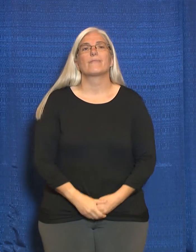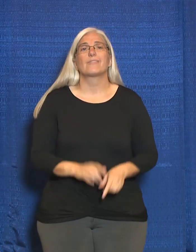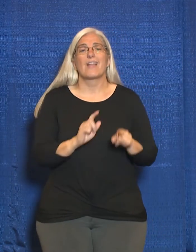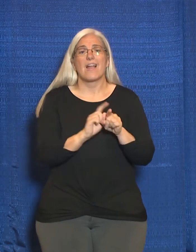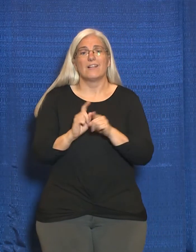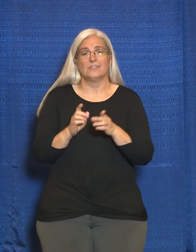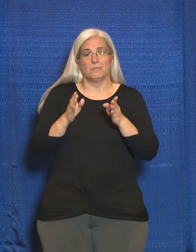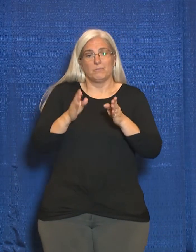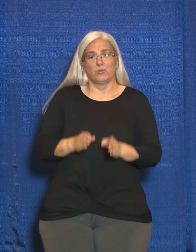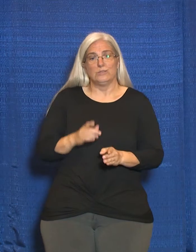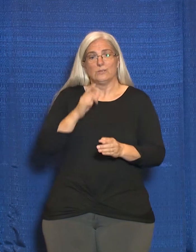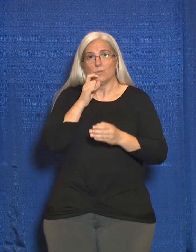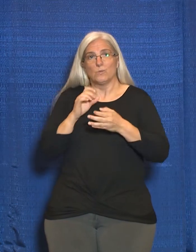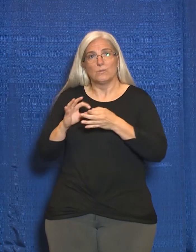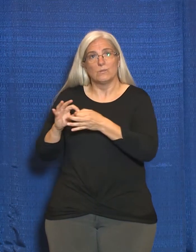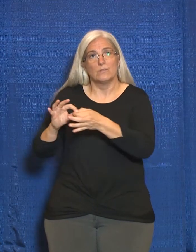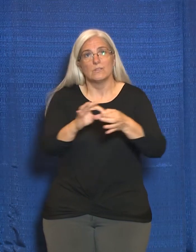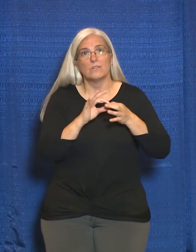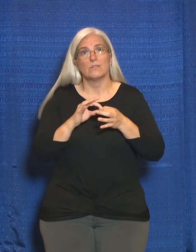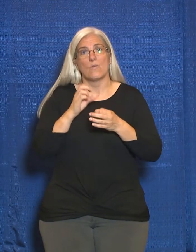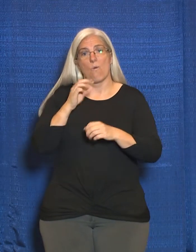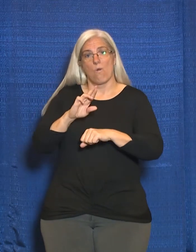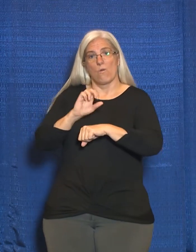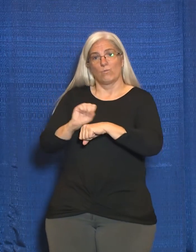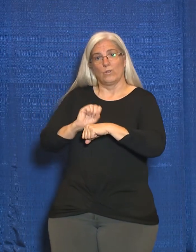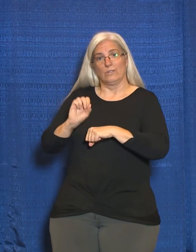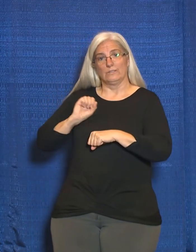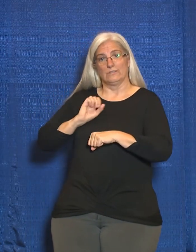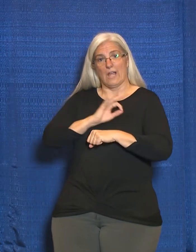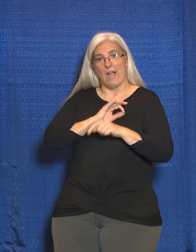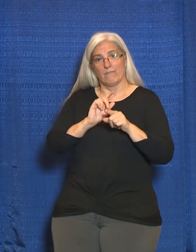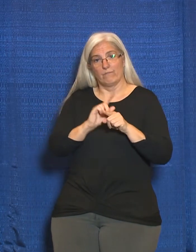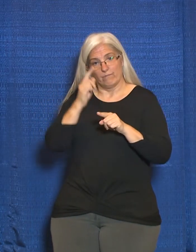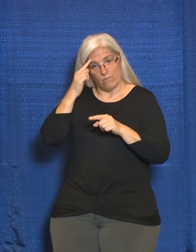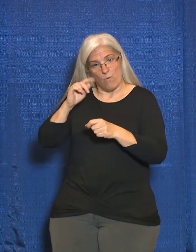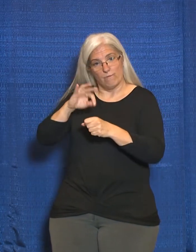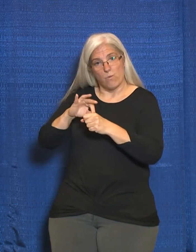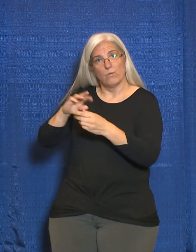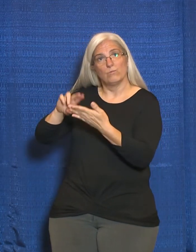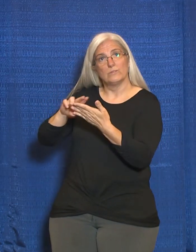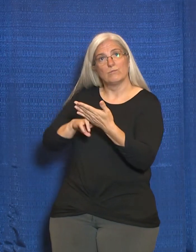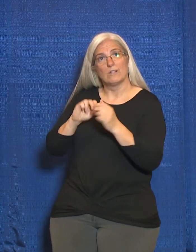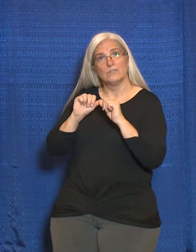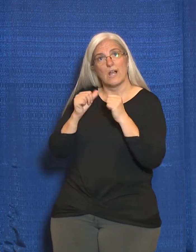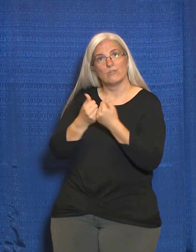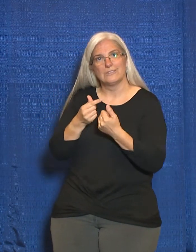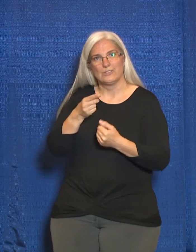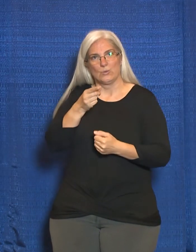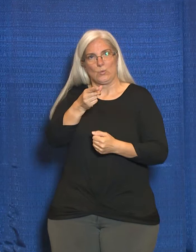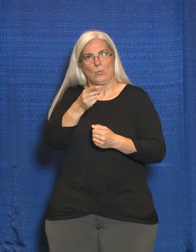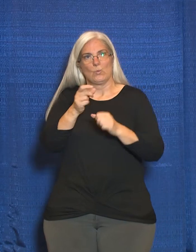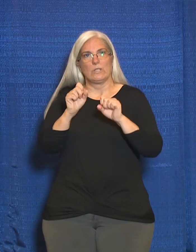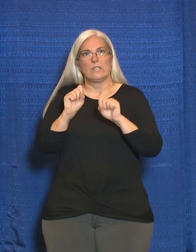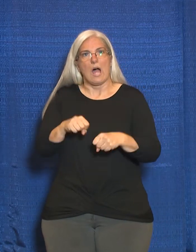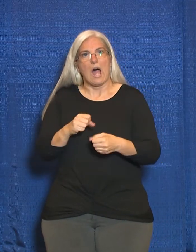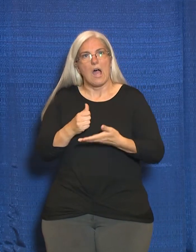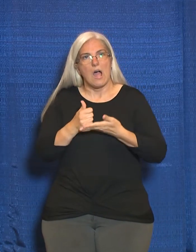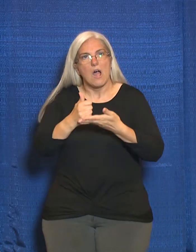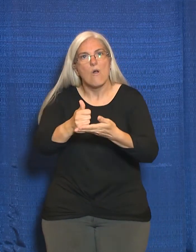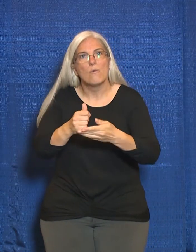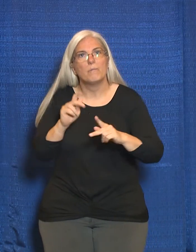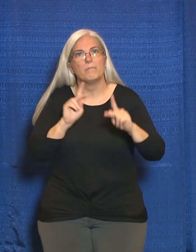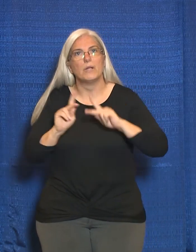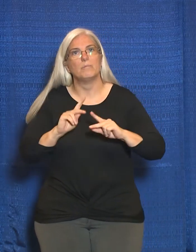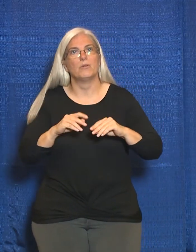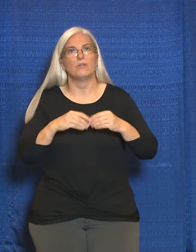As VRA coordinators or staff, you can play an important role in registering voters who did not know they were eligible.